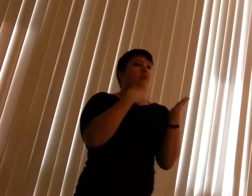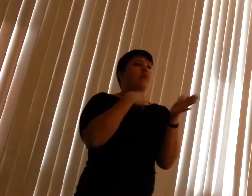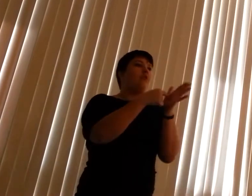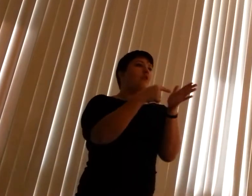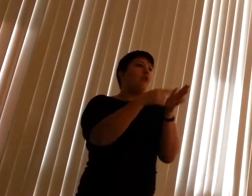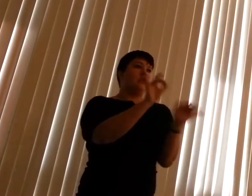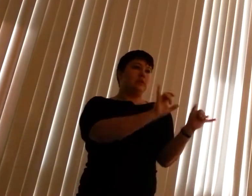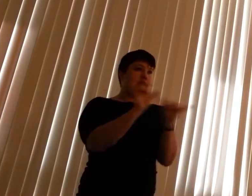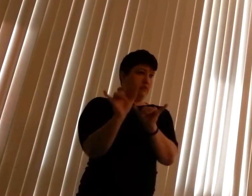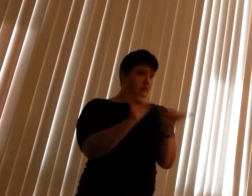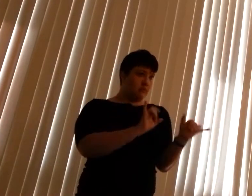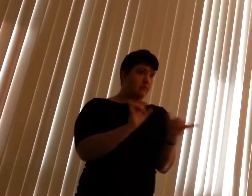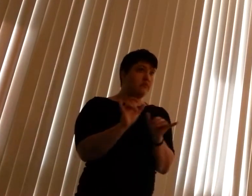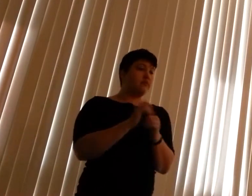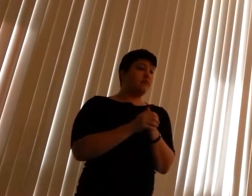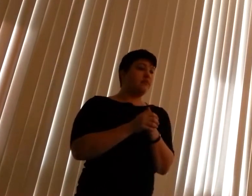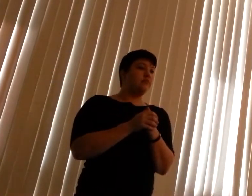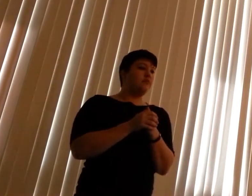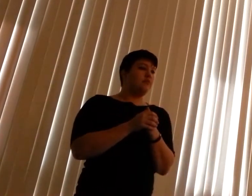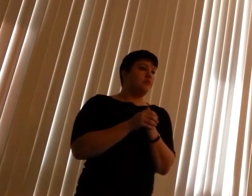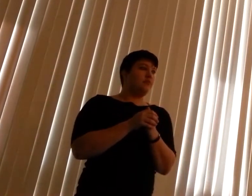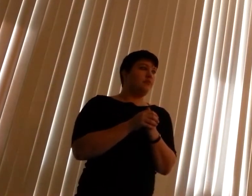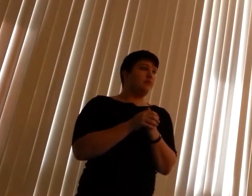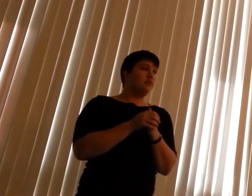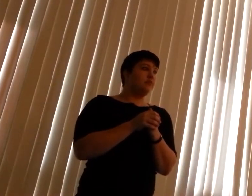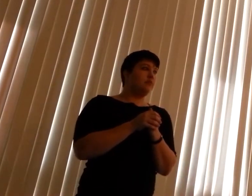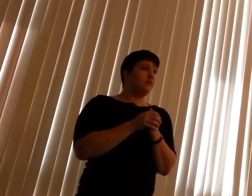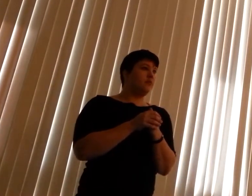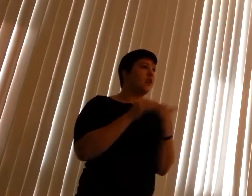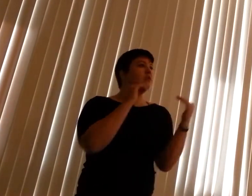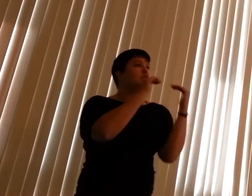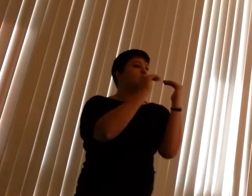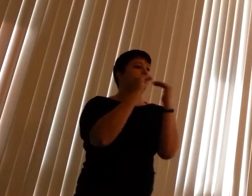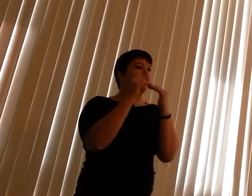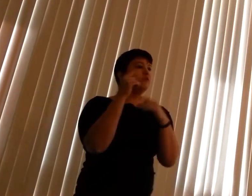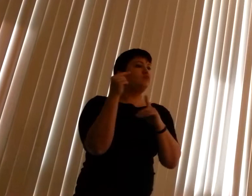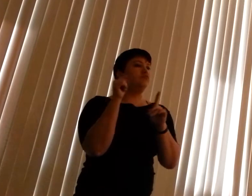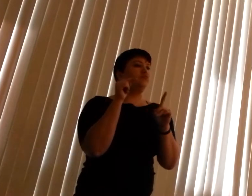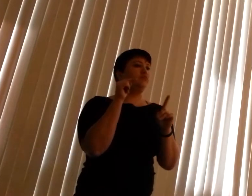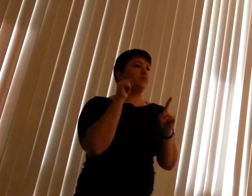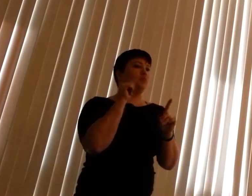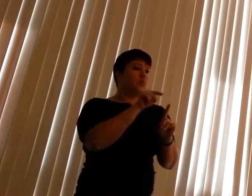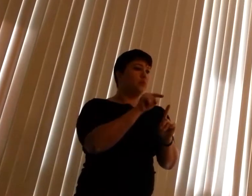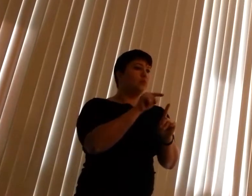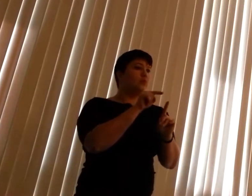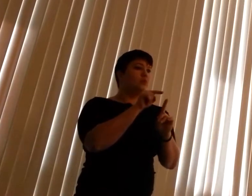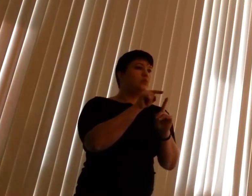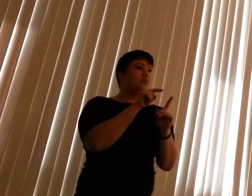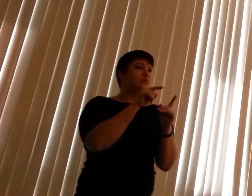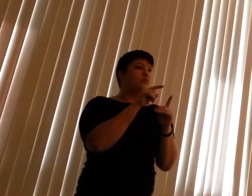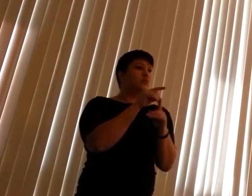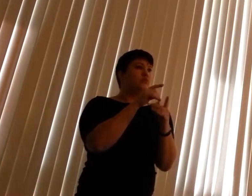So benefit maximizing in our cases is equivalent to maximizing qualities